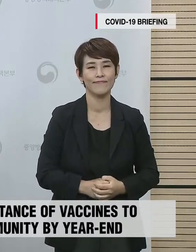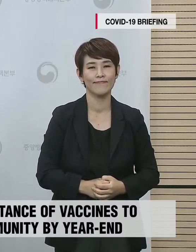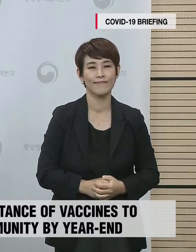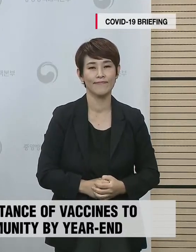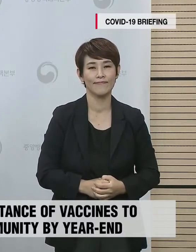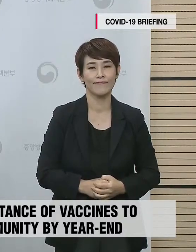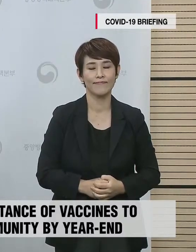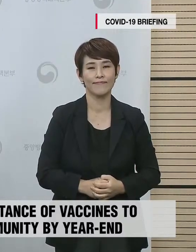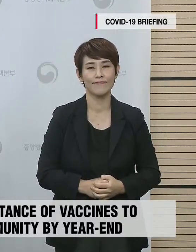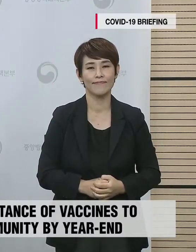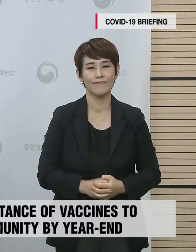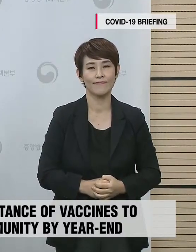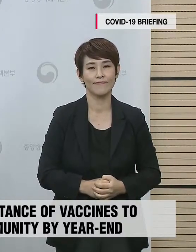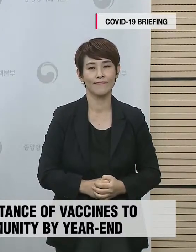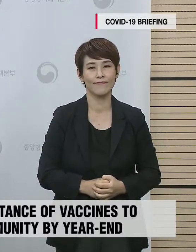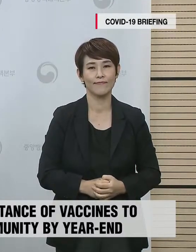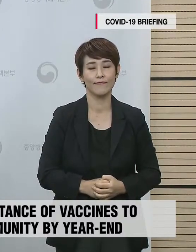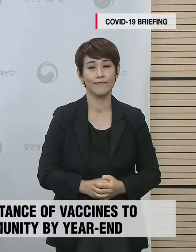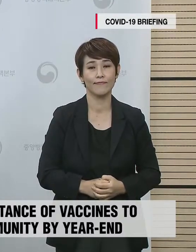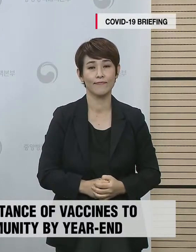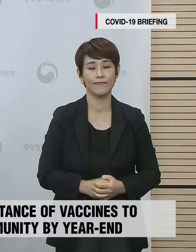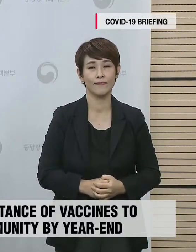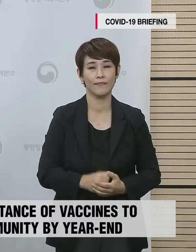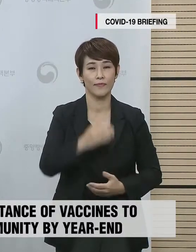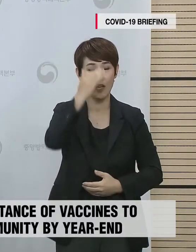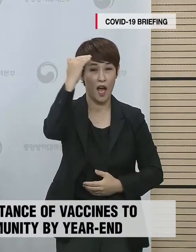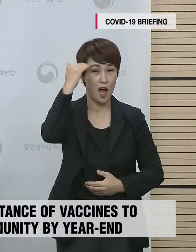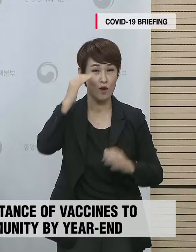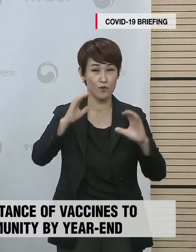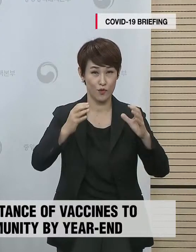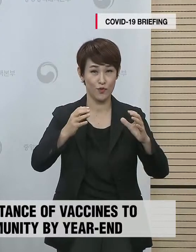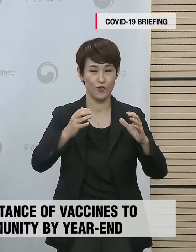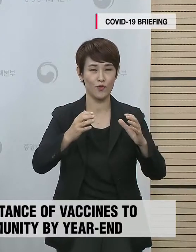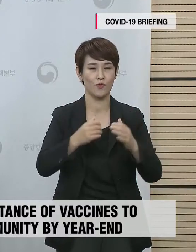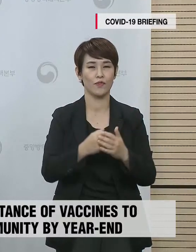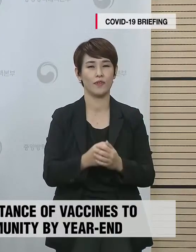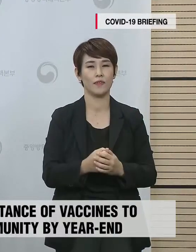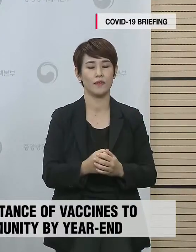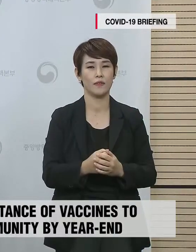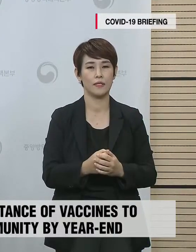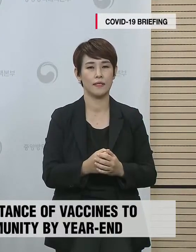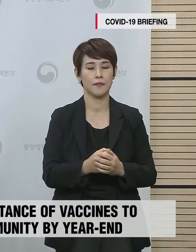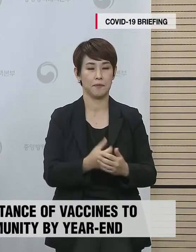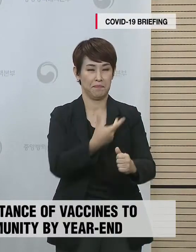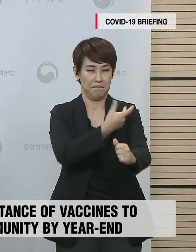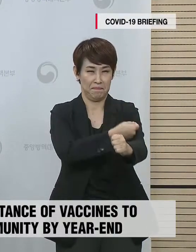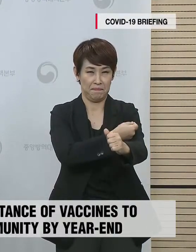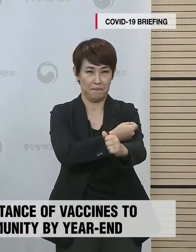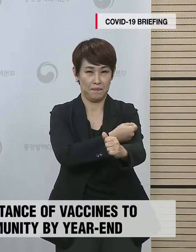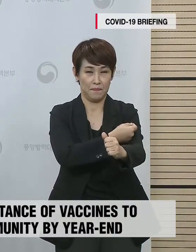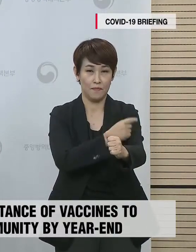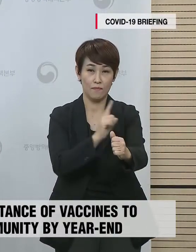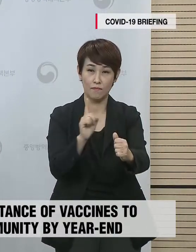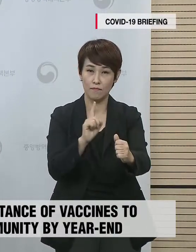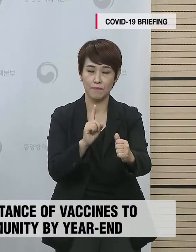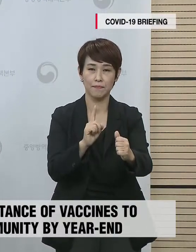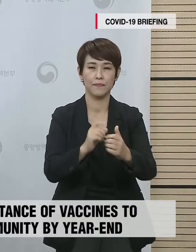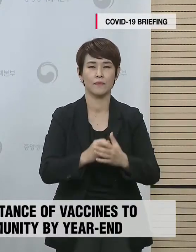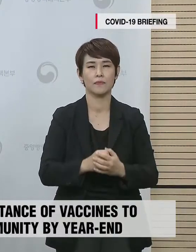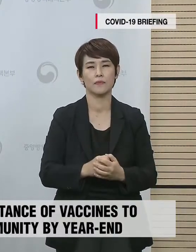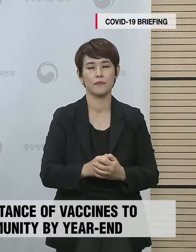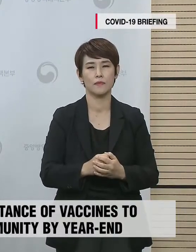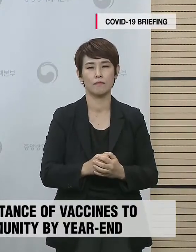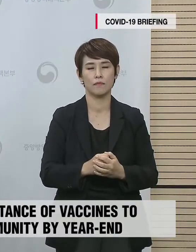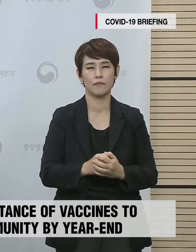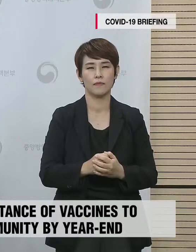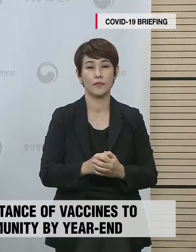very advisable to get your shots as soon as possible if it is your turn to get the vaccinations. And the COVID-19